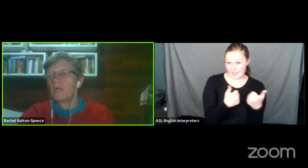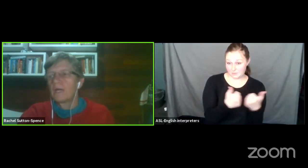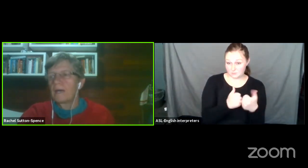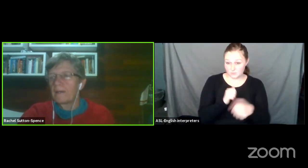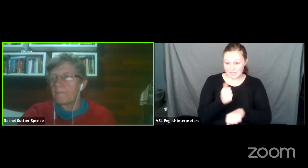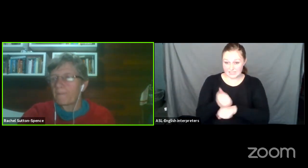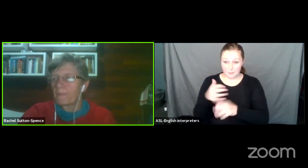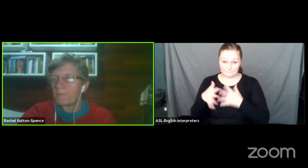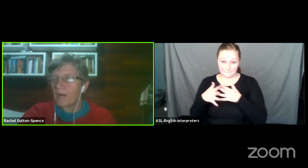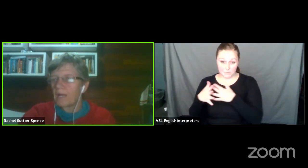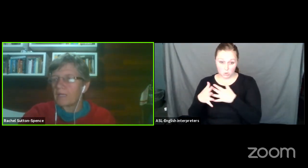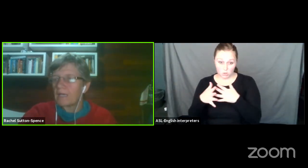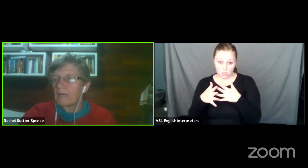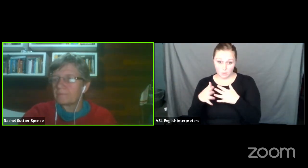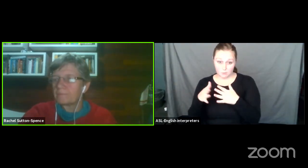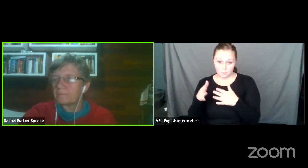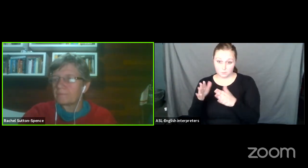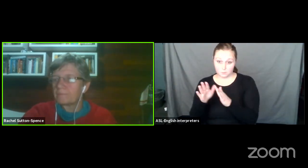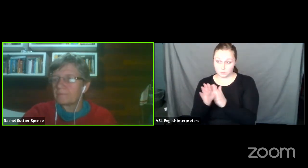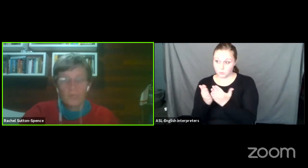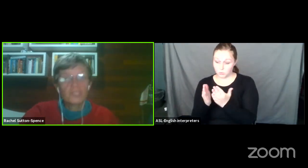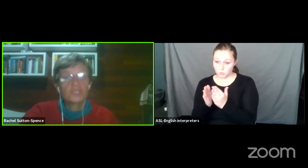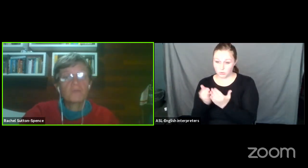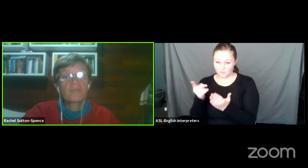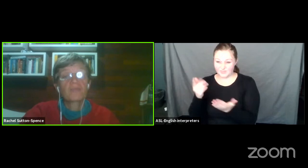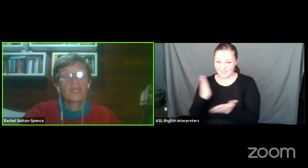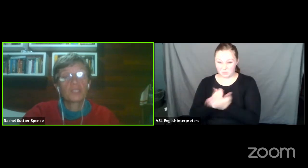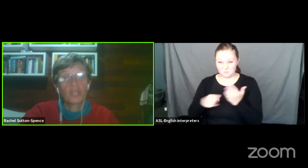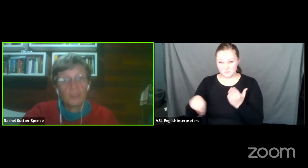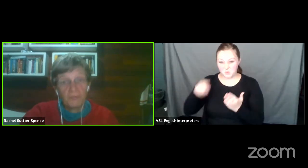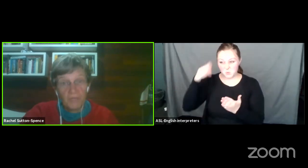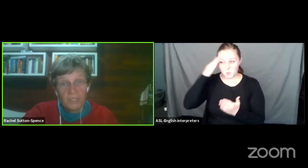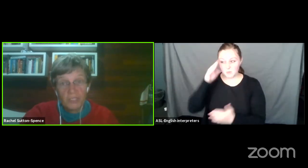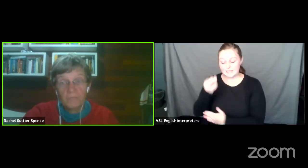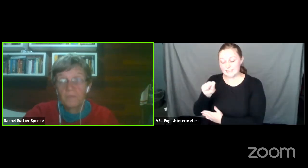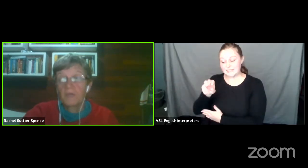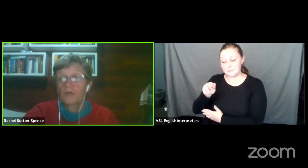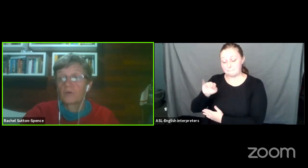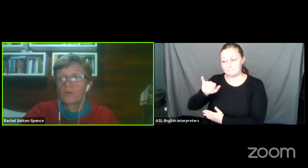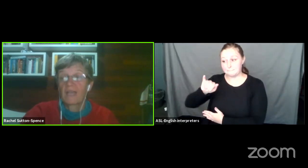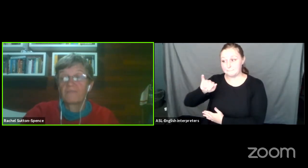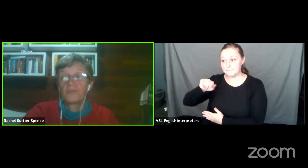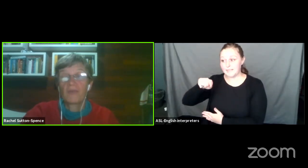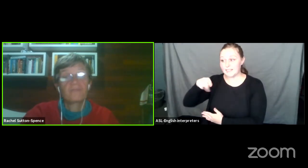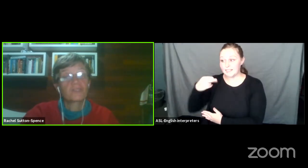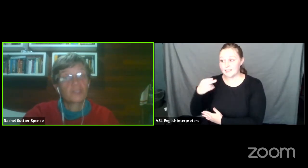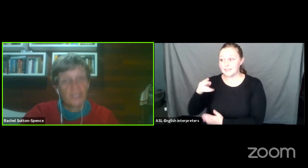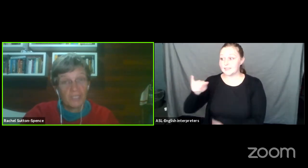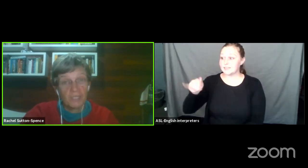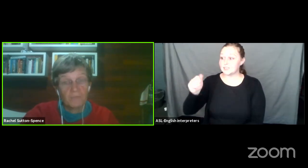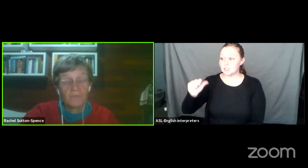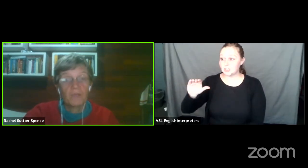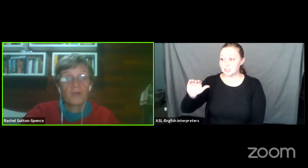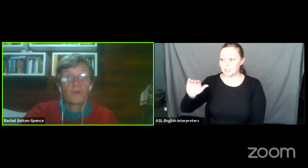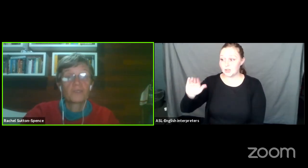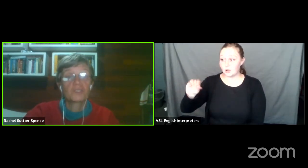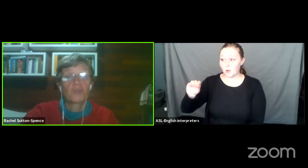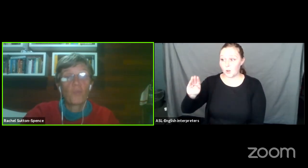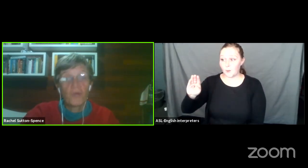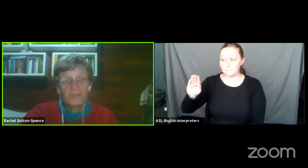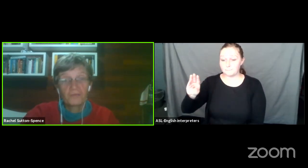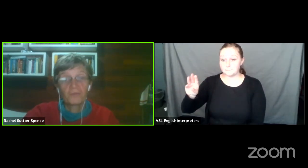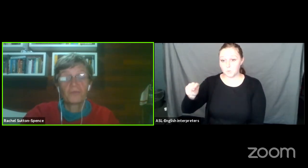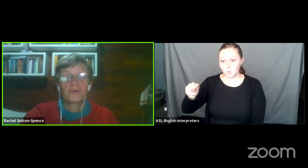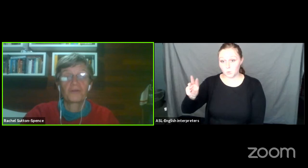know by Smith and Jacobowitz called Have You Ever Seen?, which